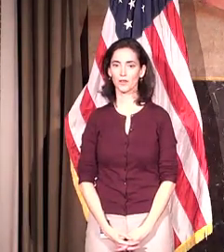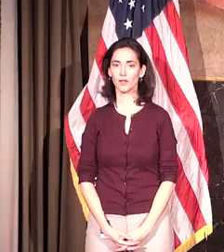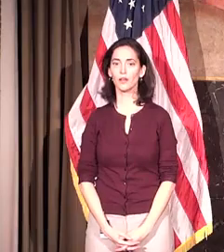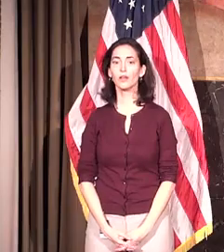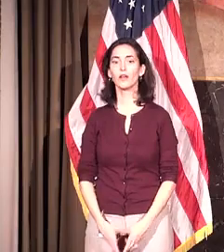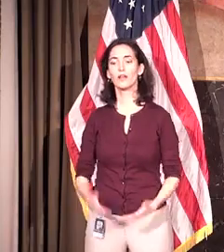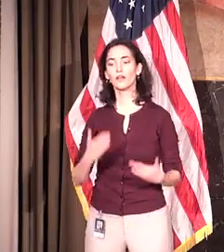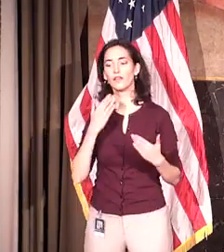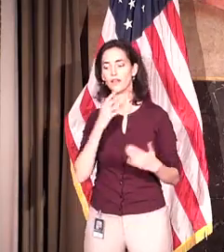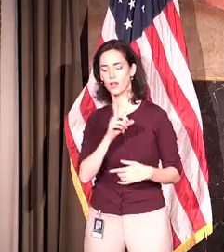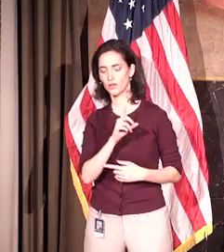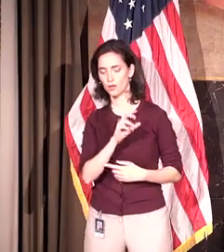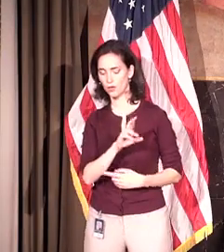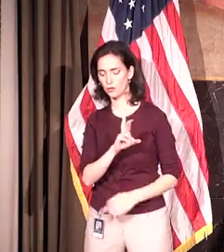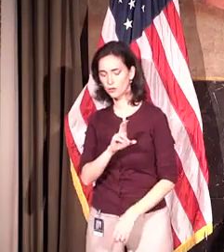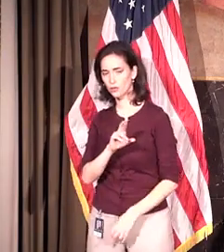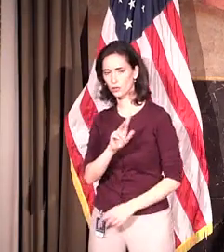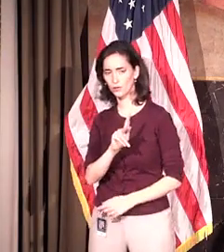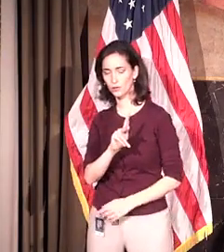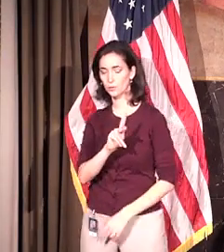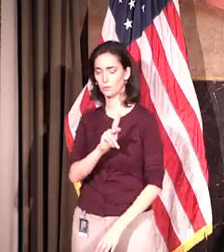Thank you, Dr. Cantor.